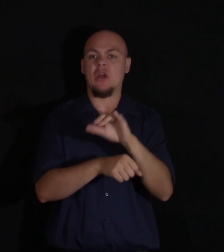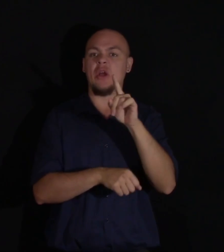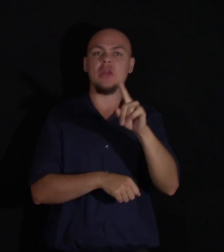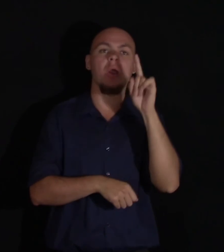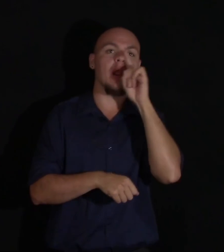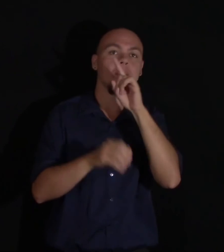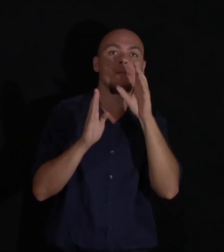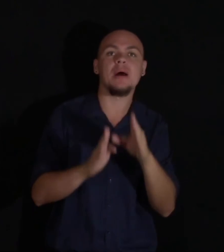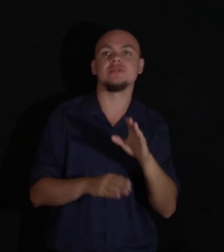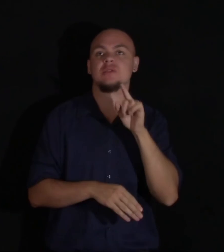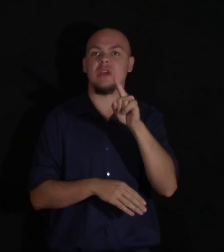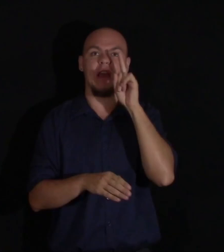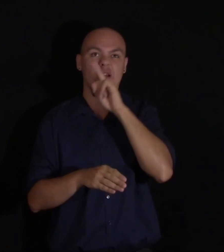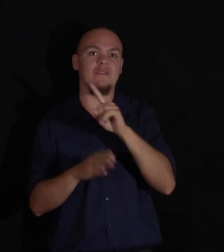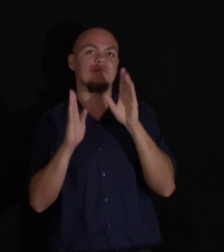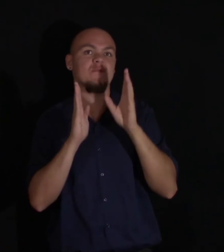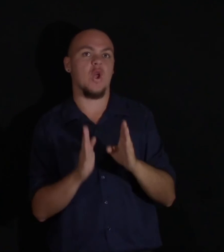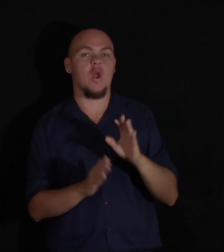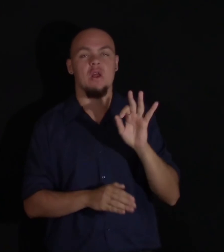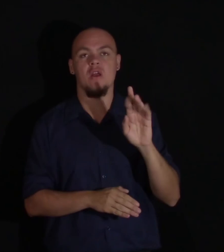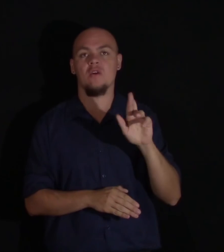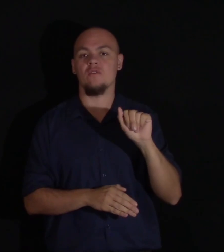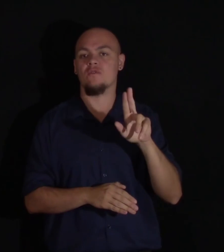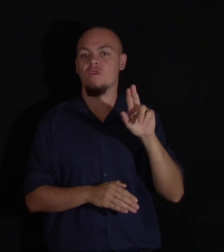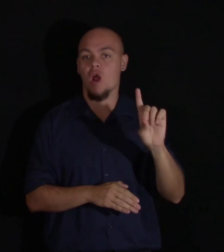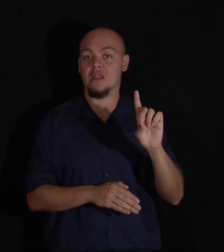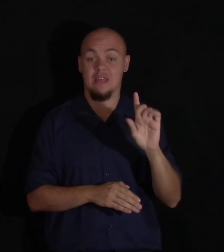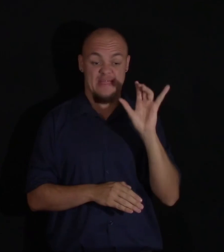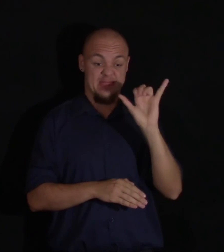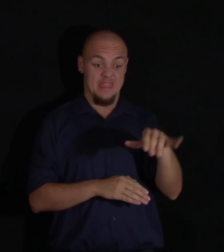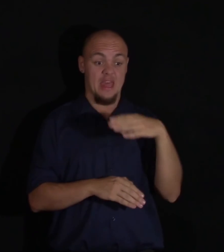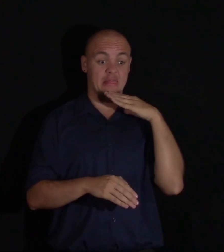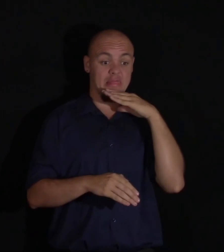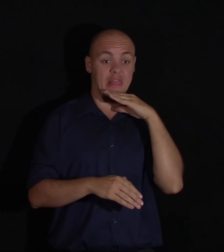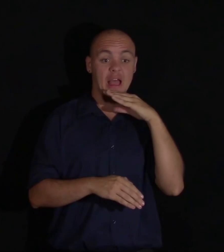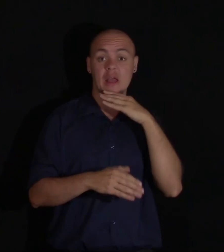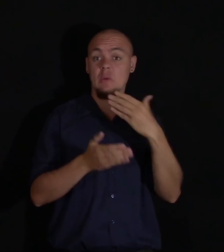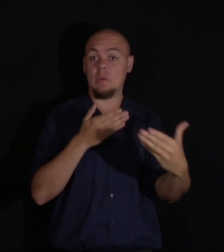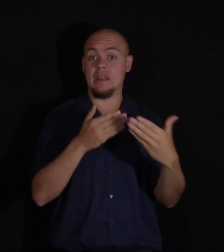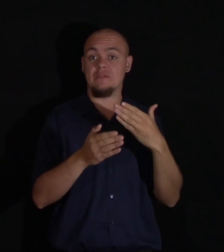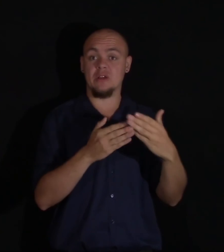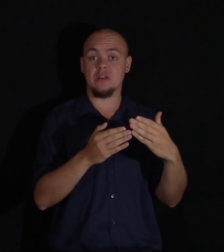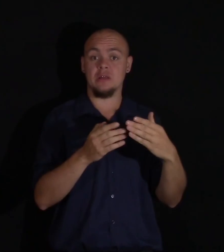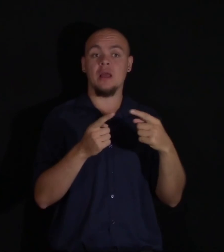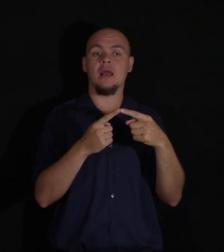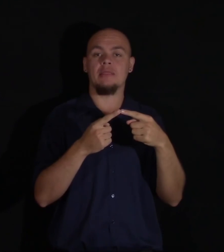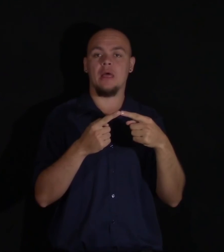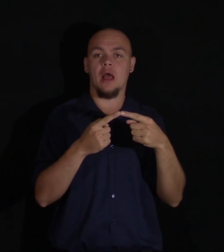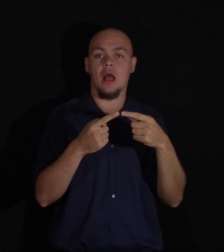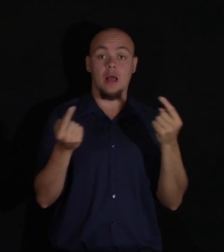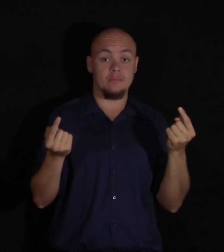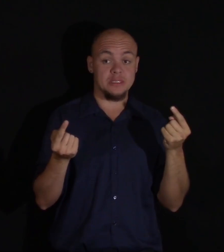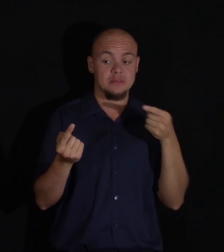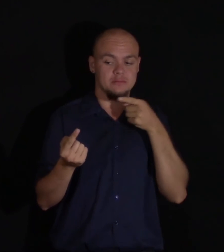fraud? Whatever that lie is, the opposite is the truth.